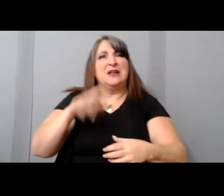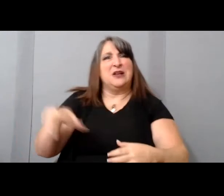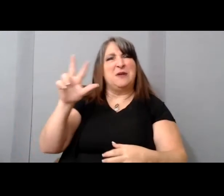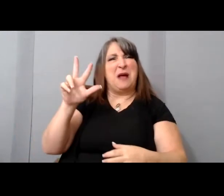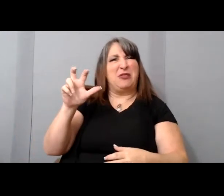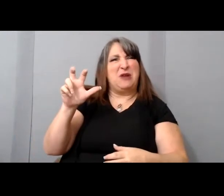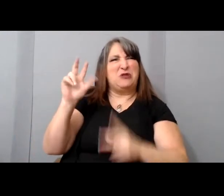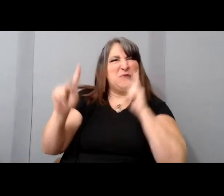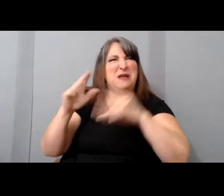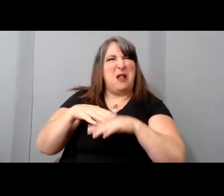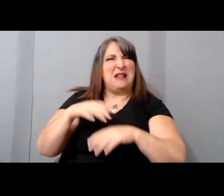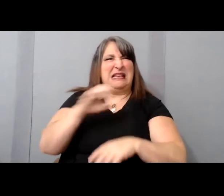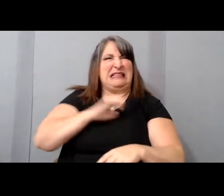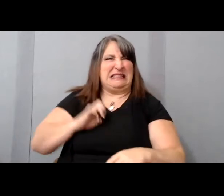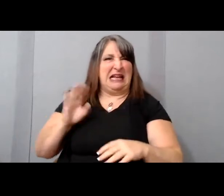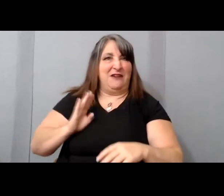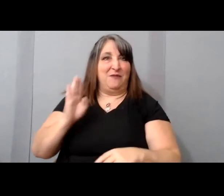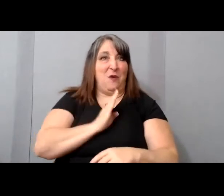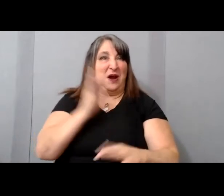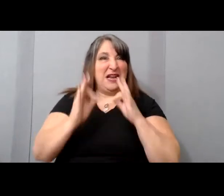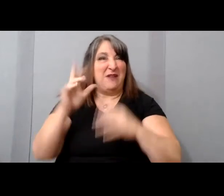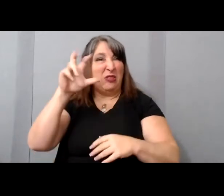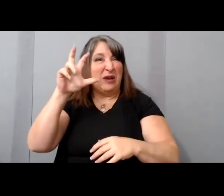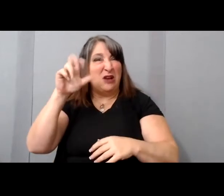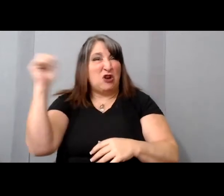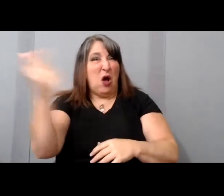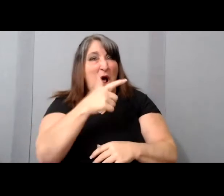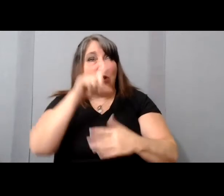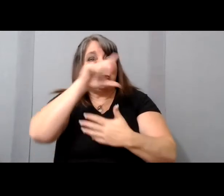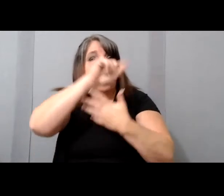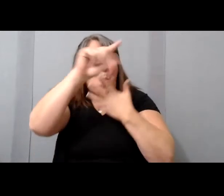e-board, all just gave $20 a month, $20,